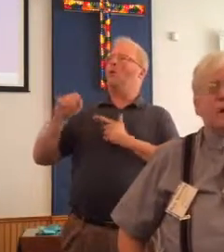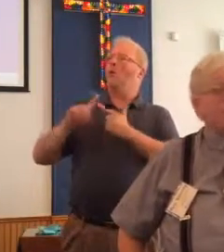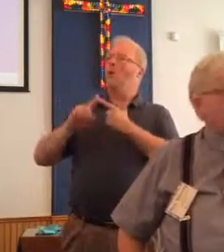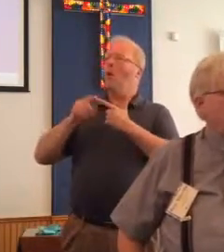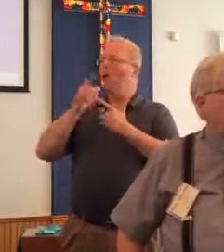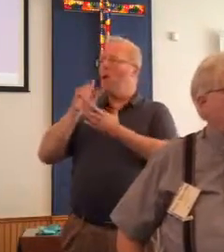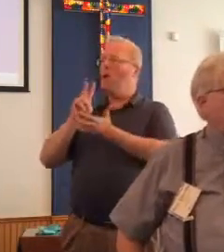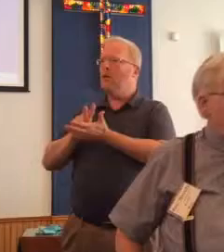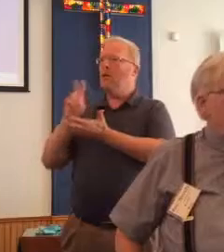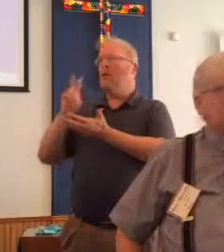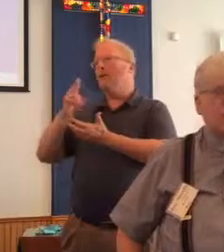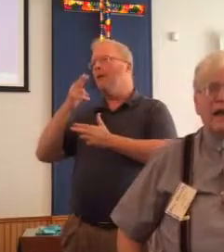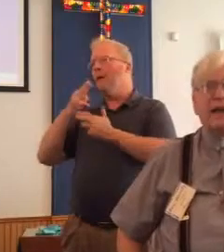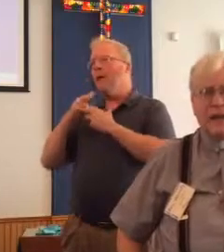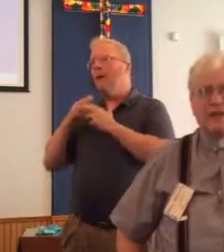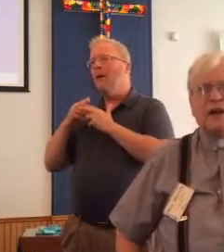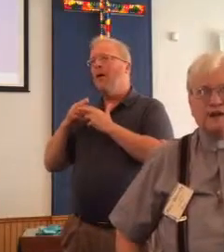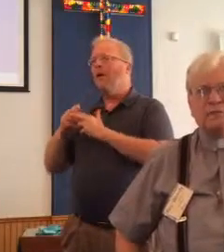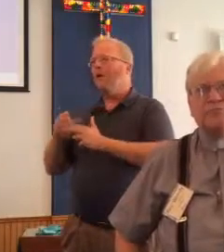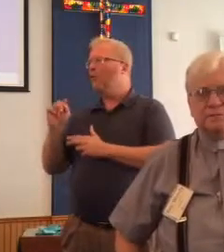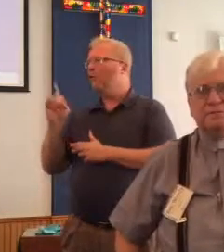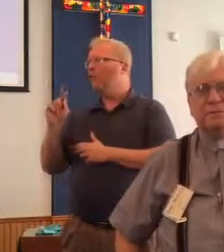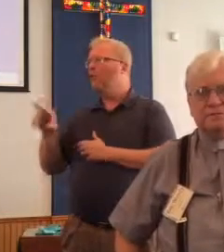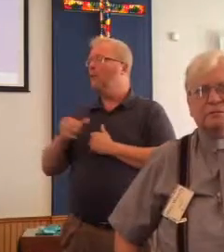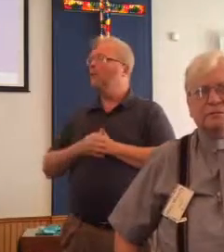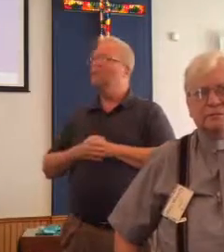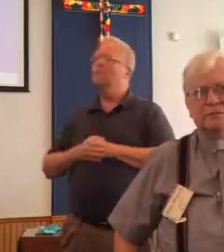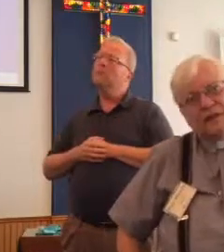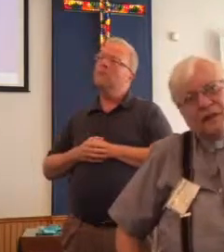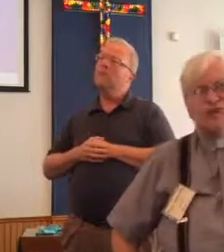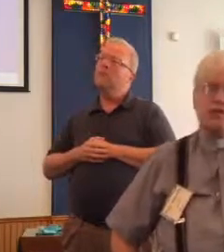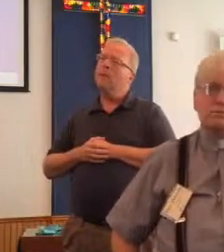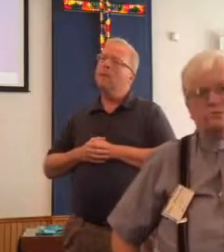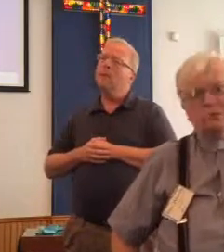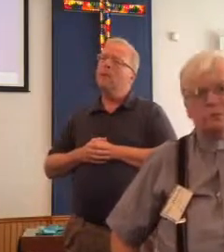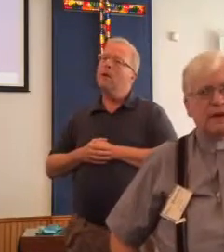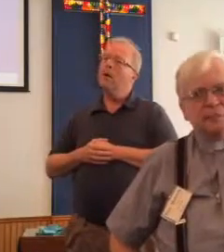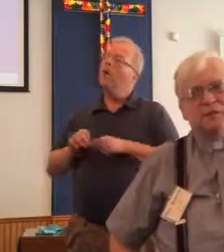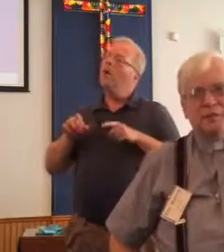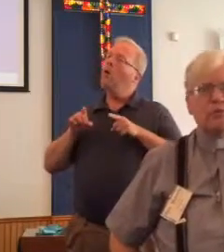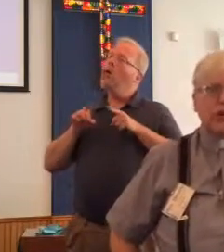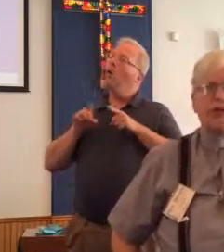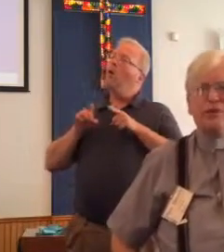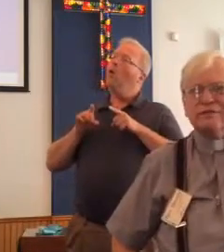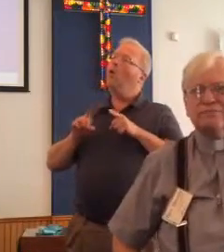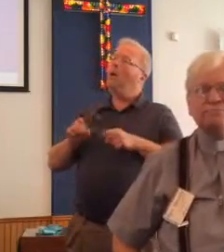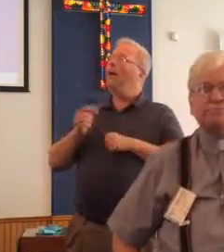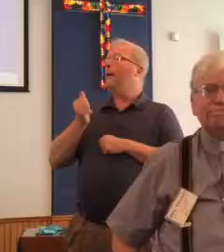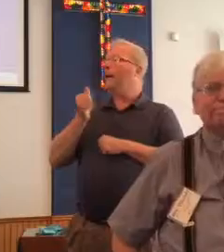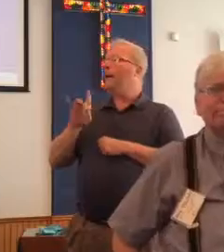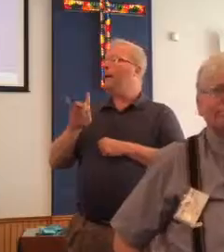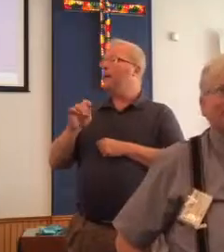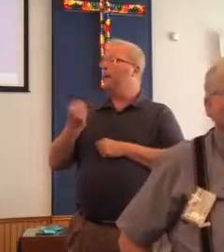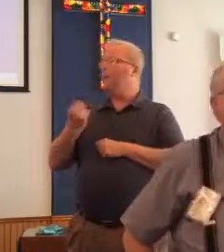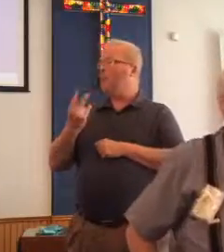During the American Revolution, the British were the bad guys, right? Unless you happen to be British.